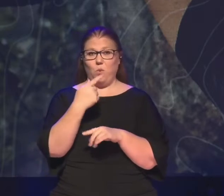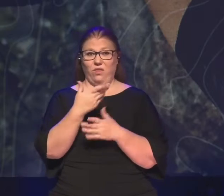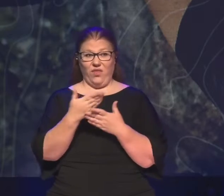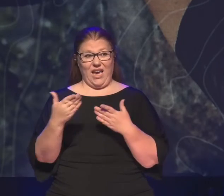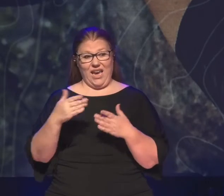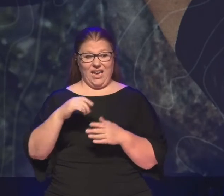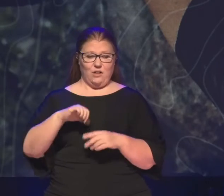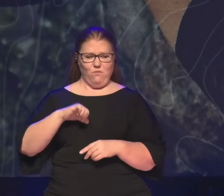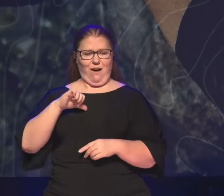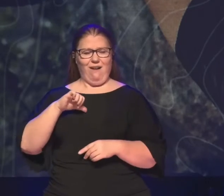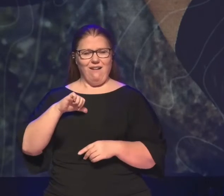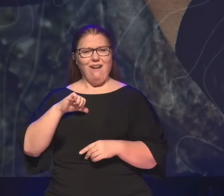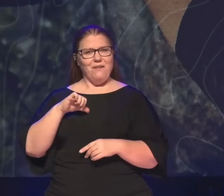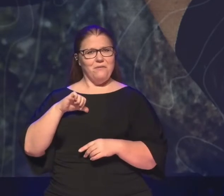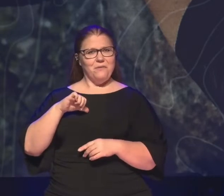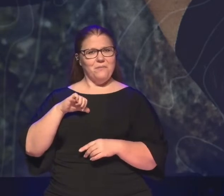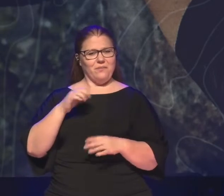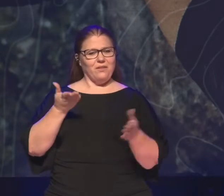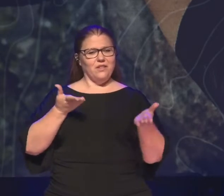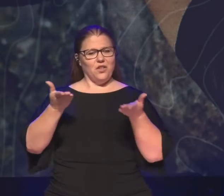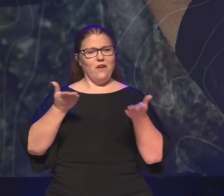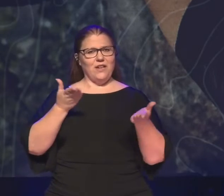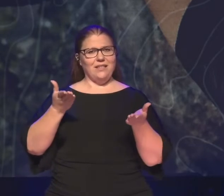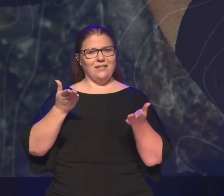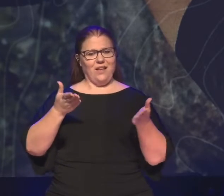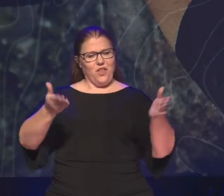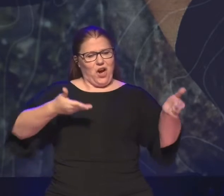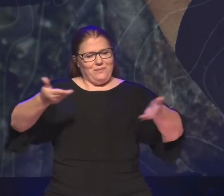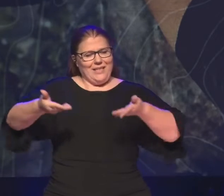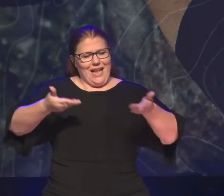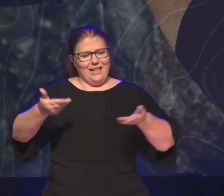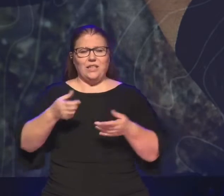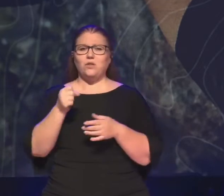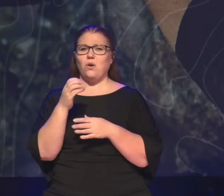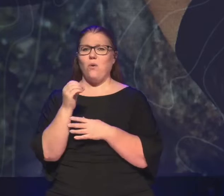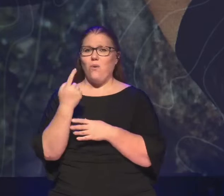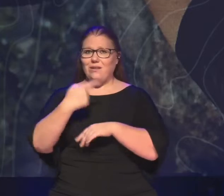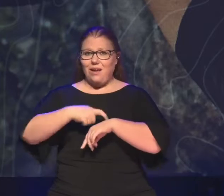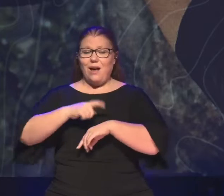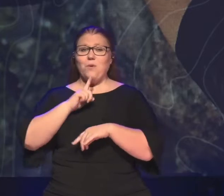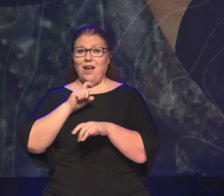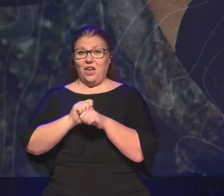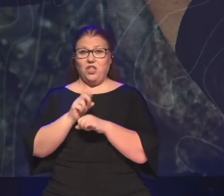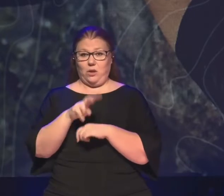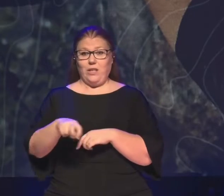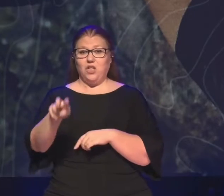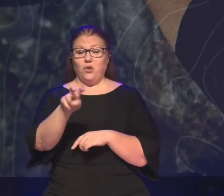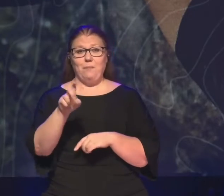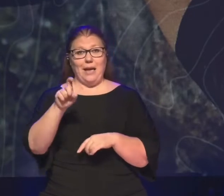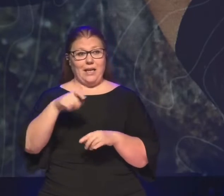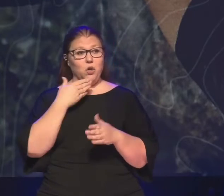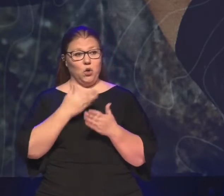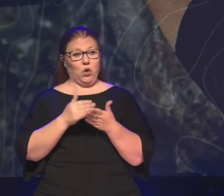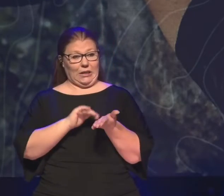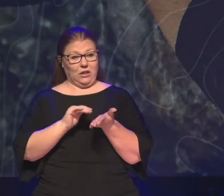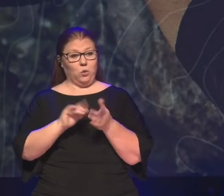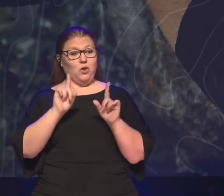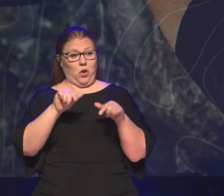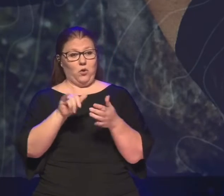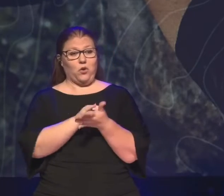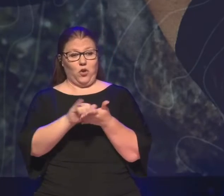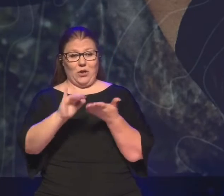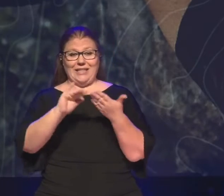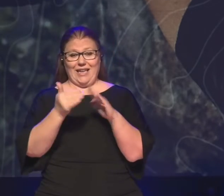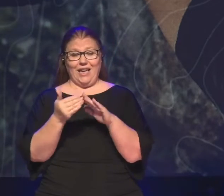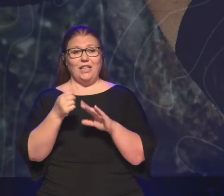his restaurants in was their service, their hospitality. And so one time we actually did a trip, like I just needed a good excuse to go to New York City.